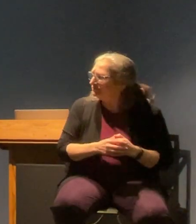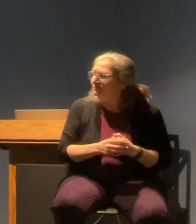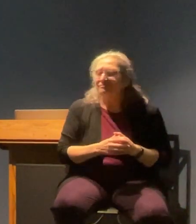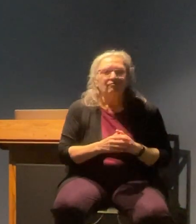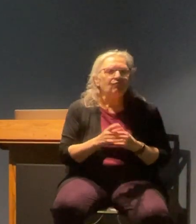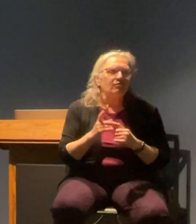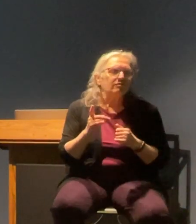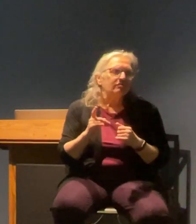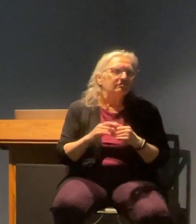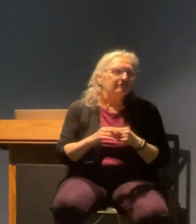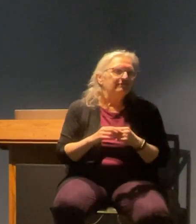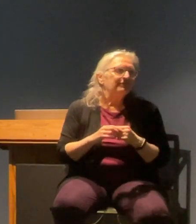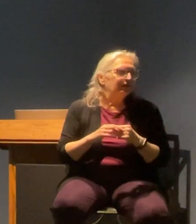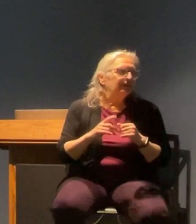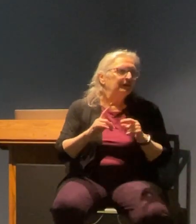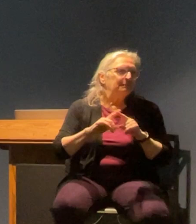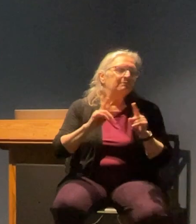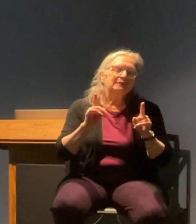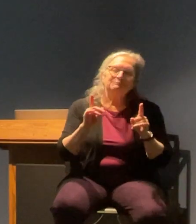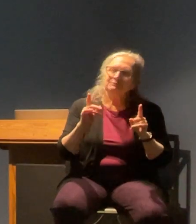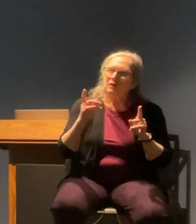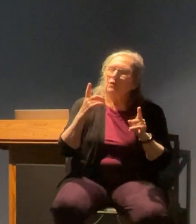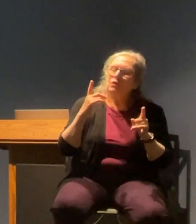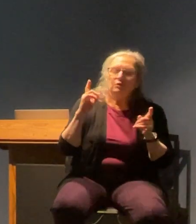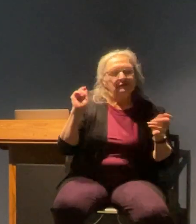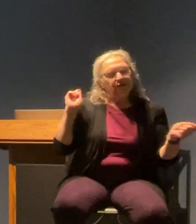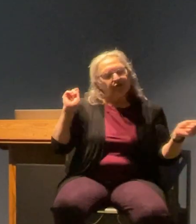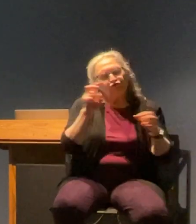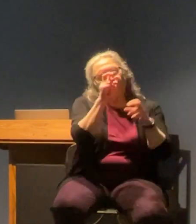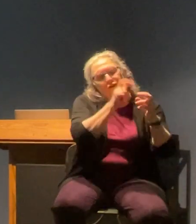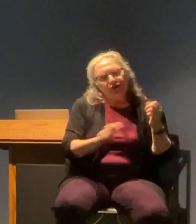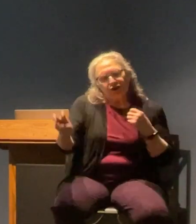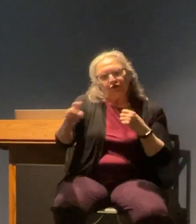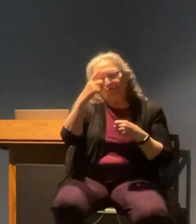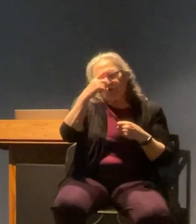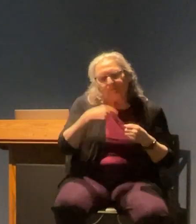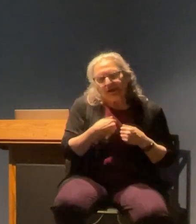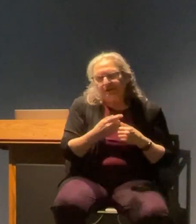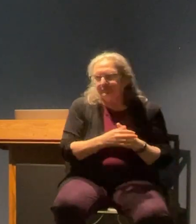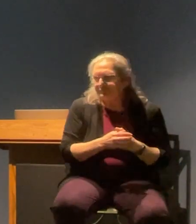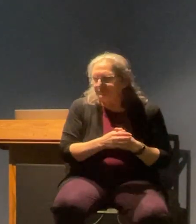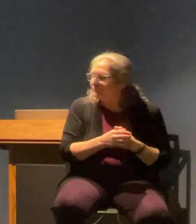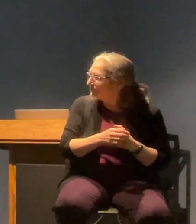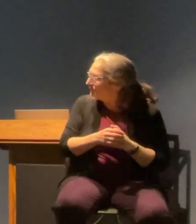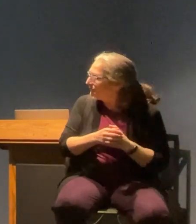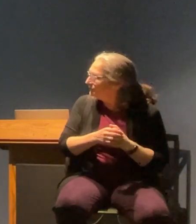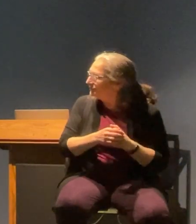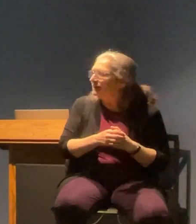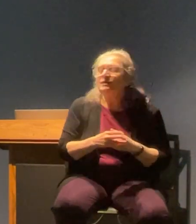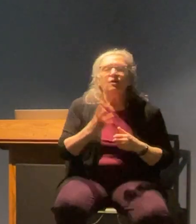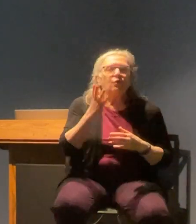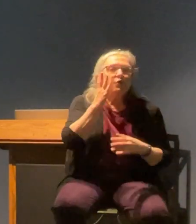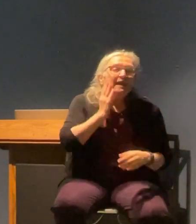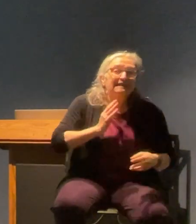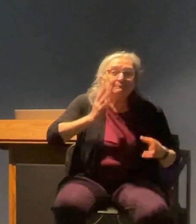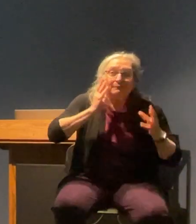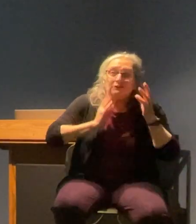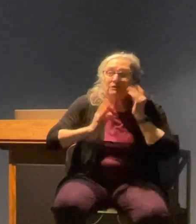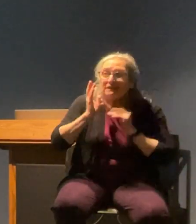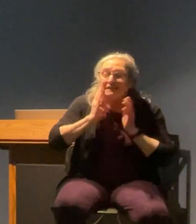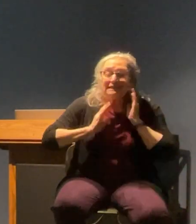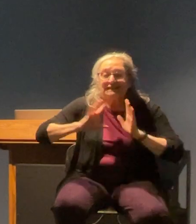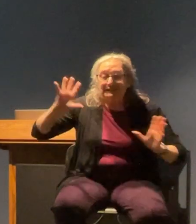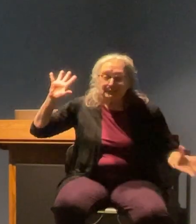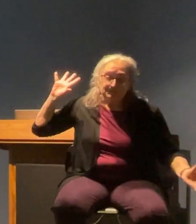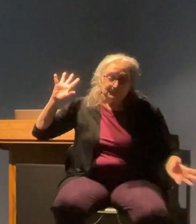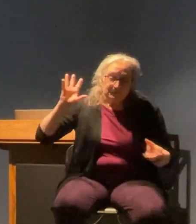But as I mentioned, the transition for me was super pivotal because I take all of that experience, right, and I